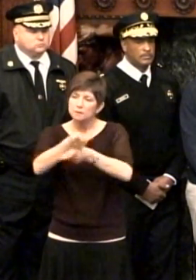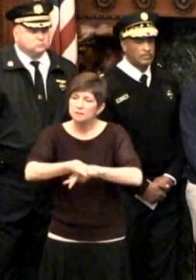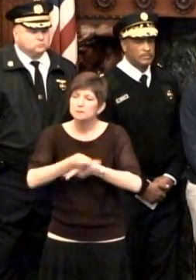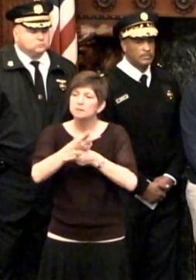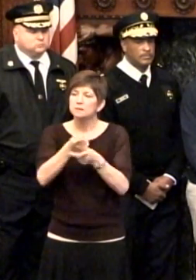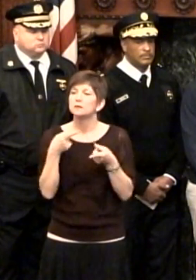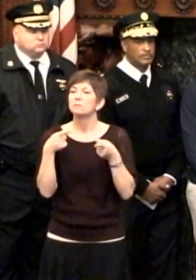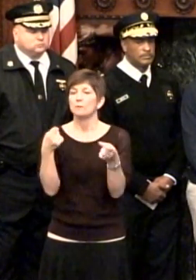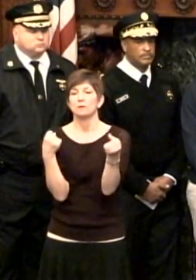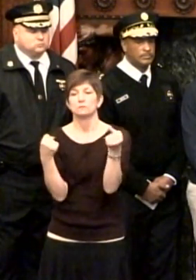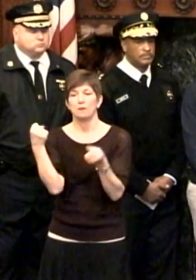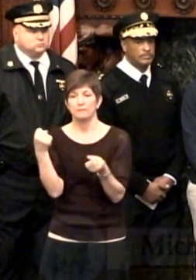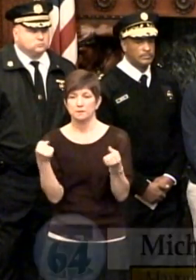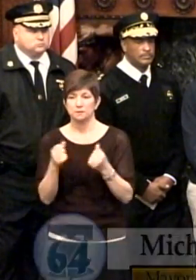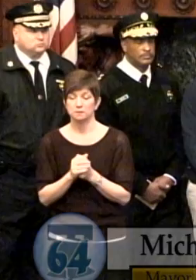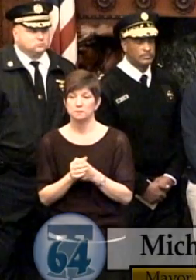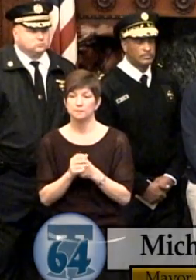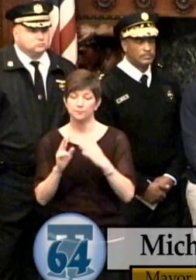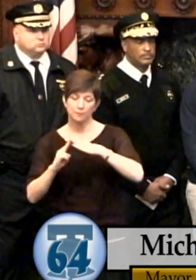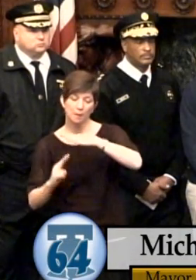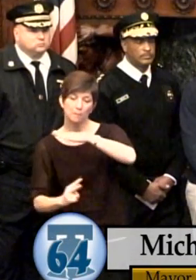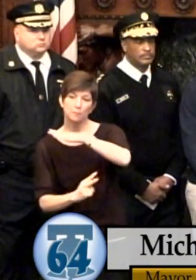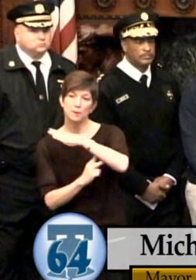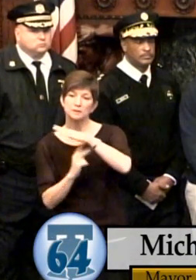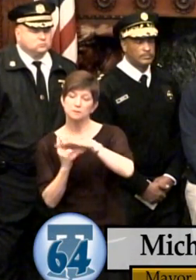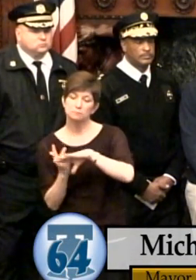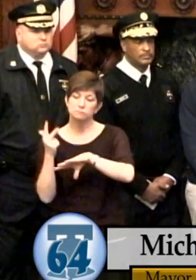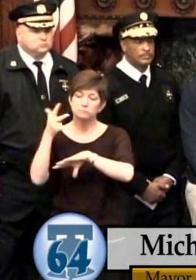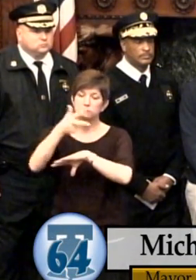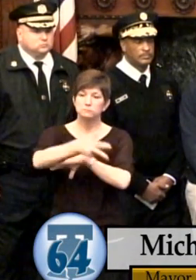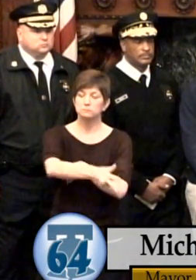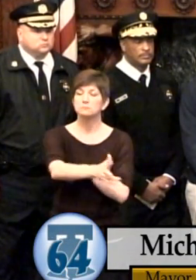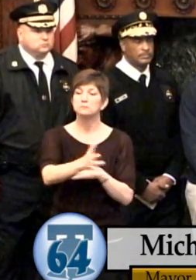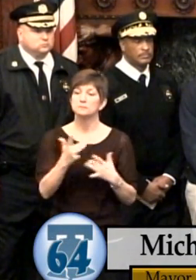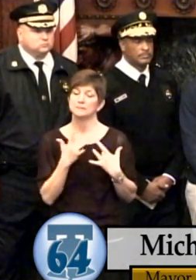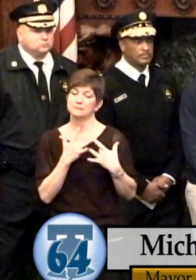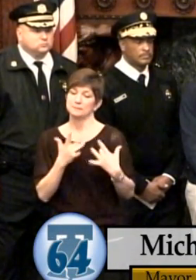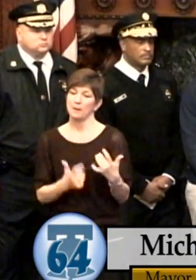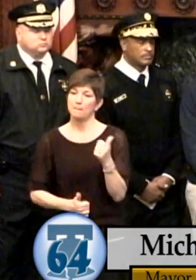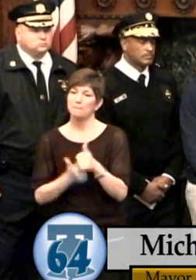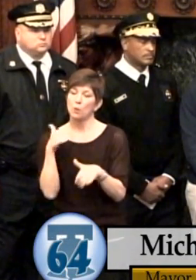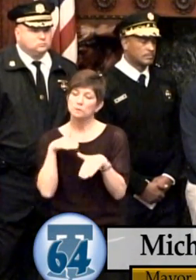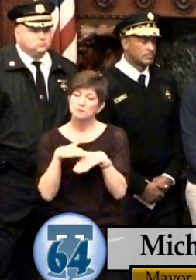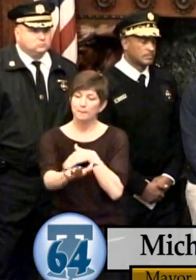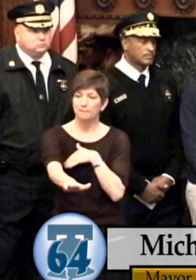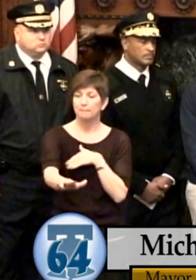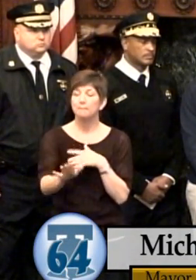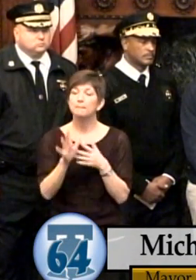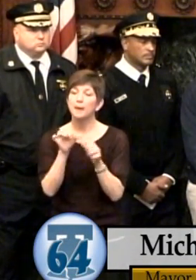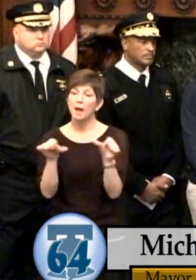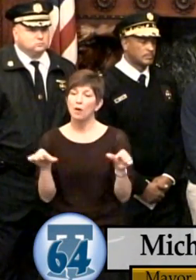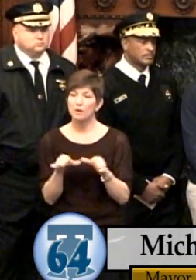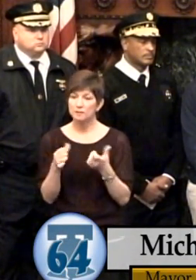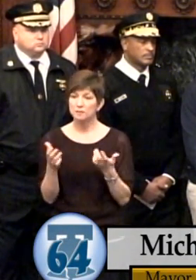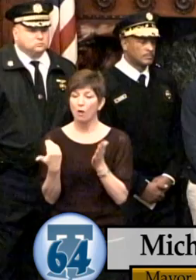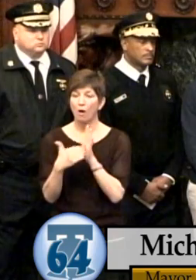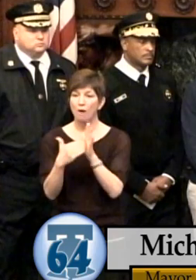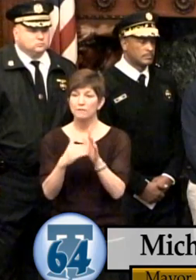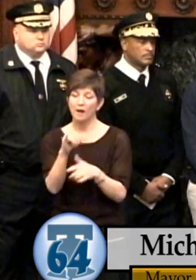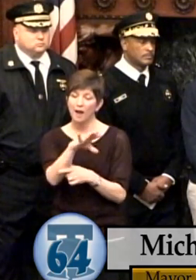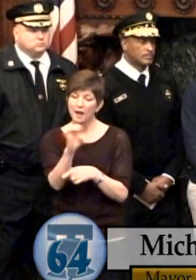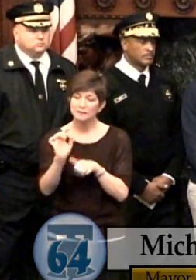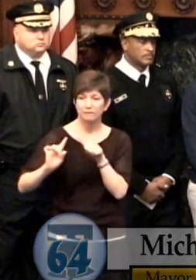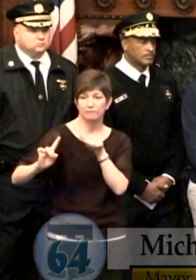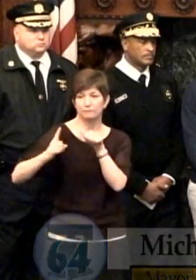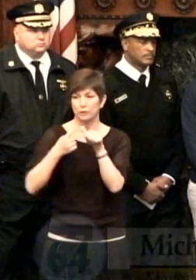you are driving. Bridges and overpasses are usually the most slippery areas and spots, and they often develop